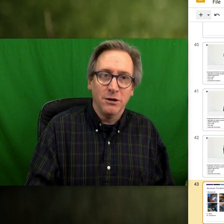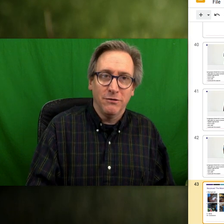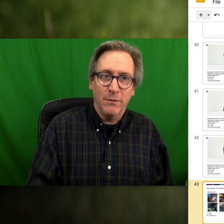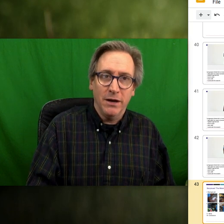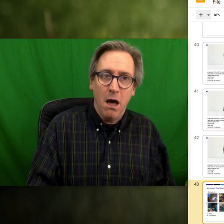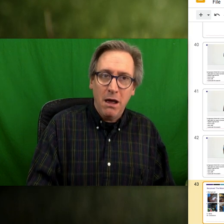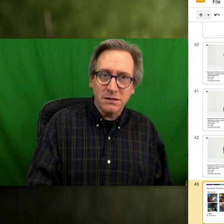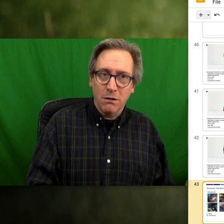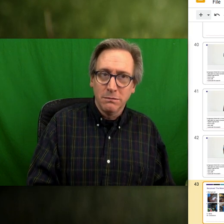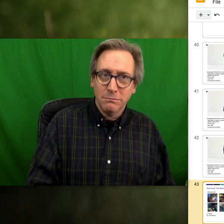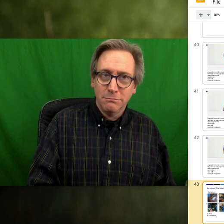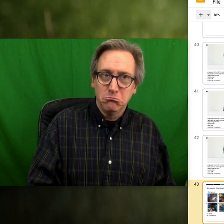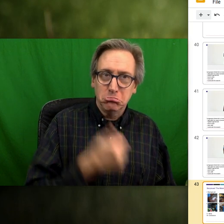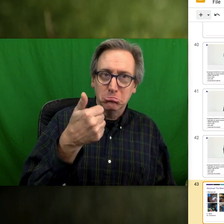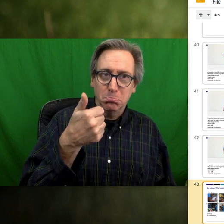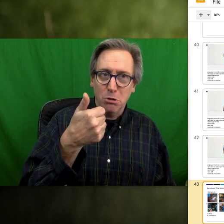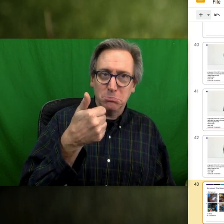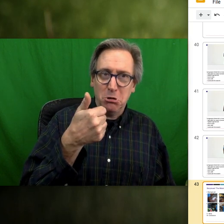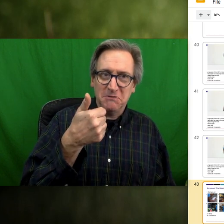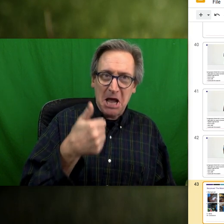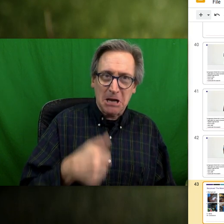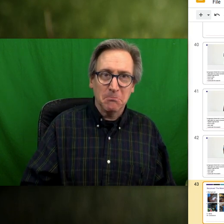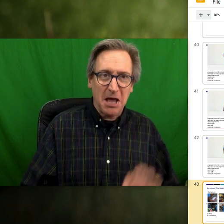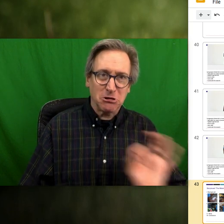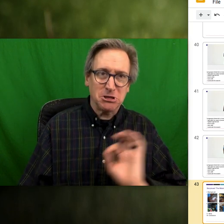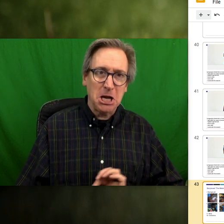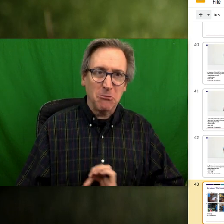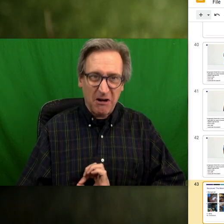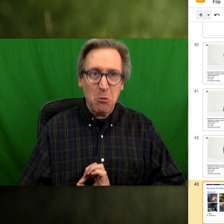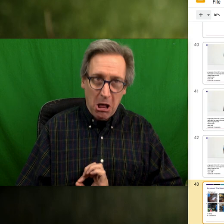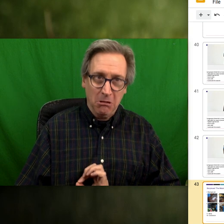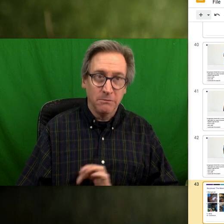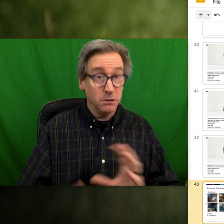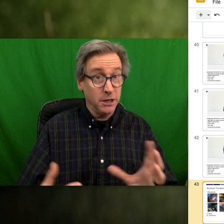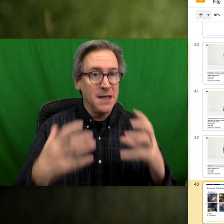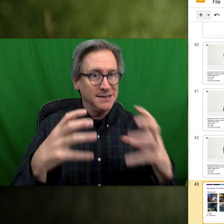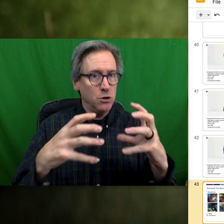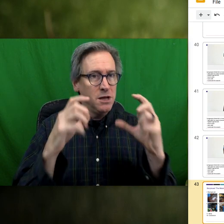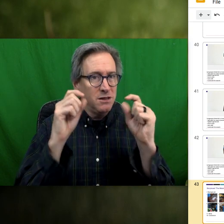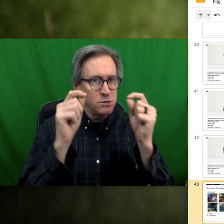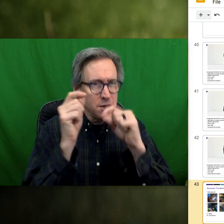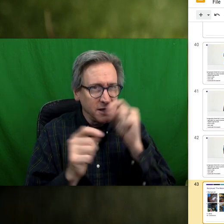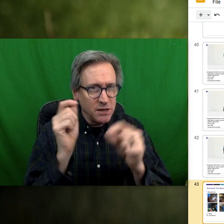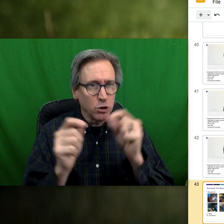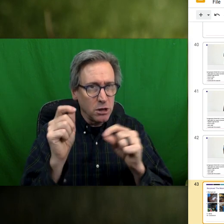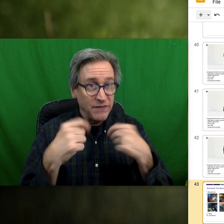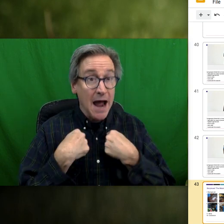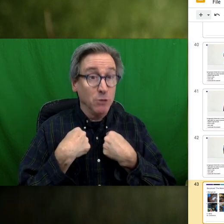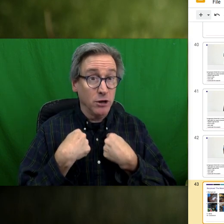mind, they went, oh, that's cool. Bonus points for that. They are signing very well. Okay. So those are the